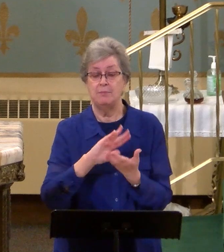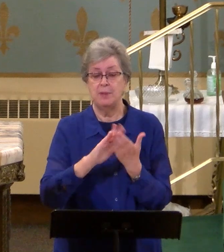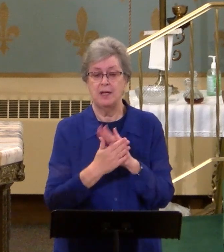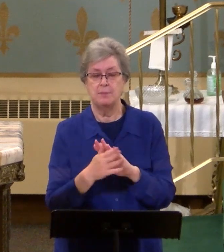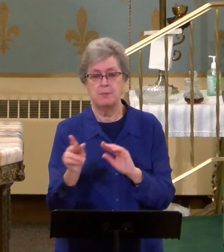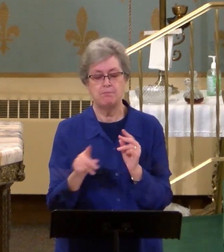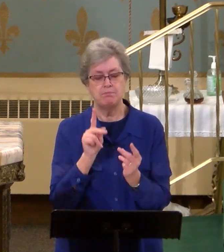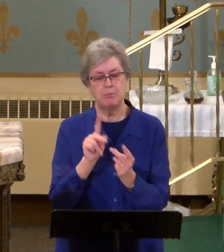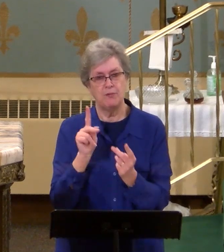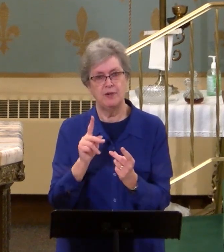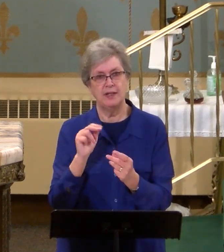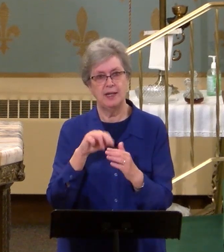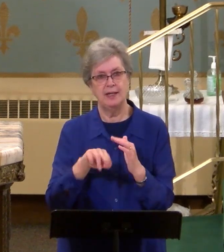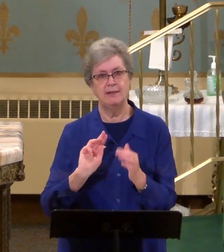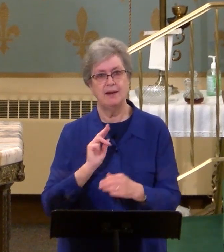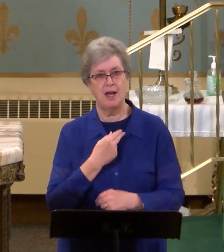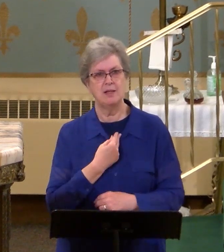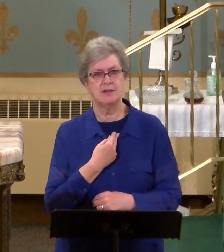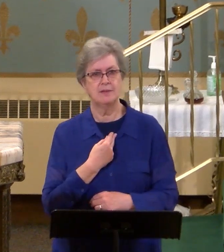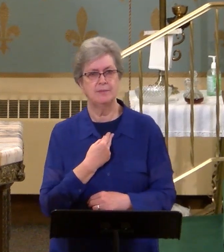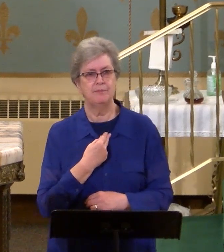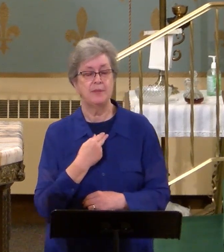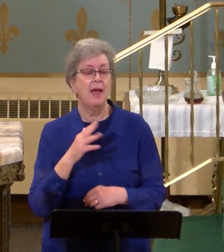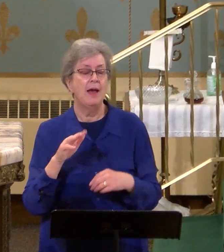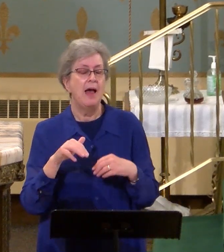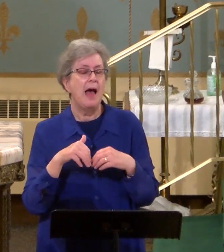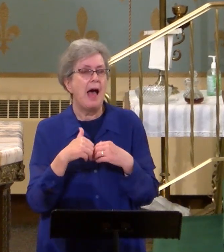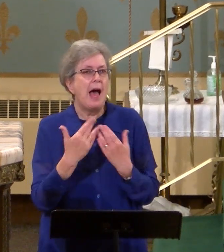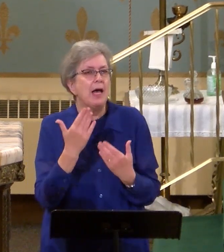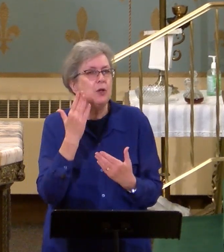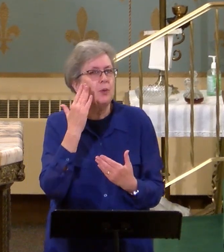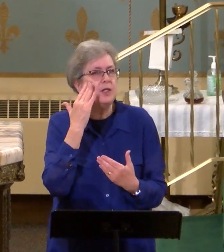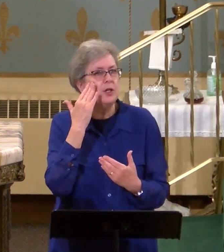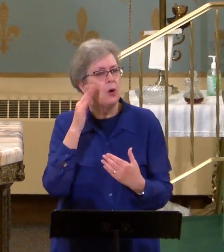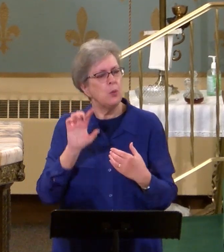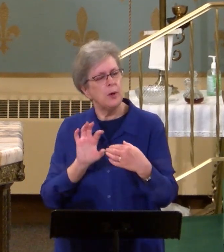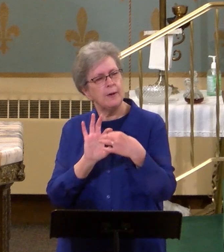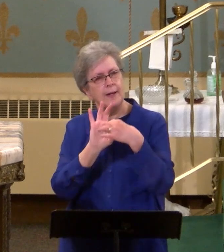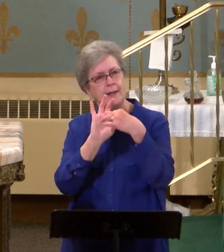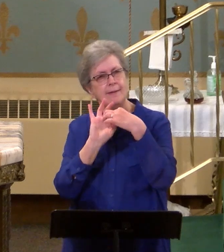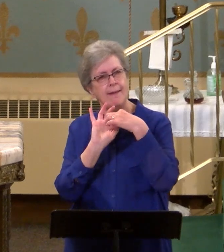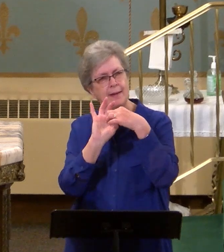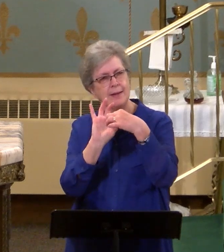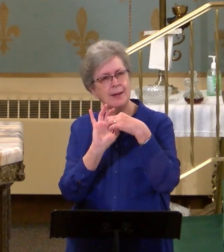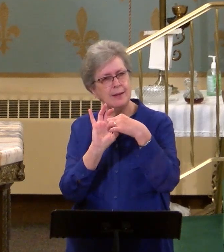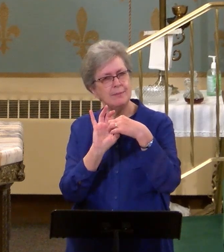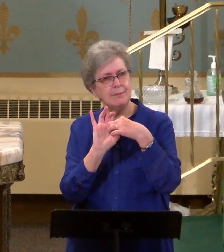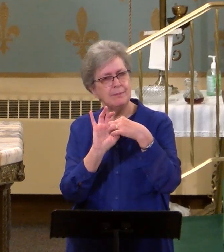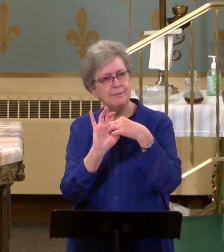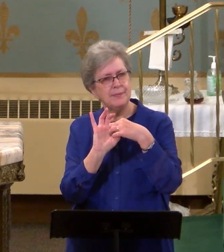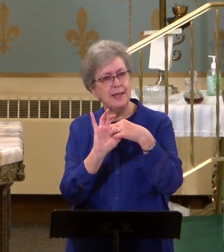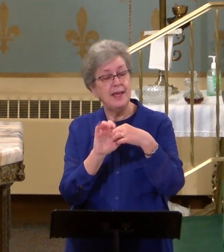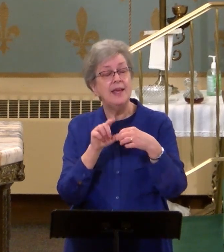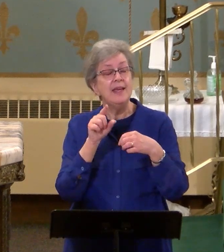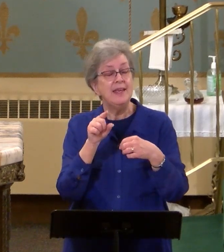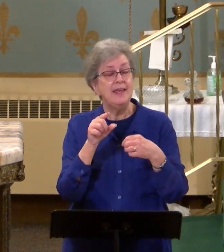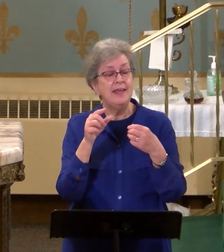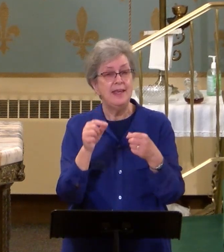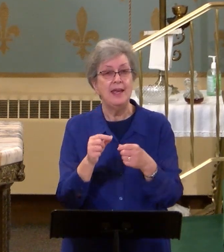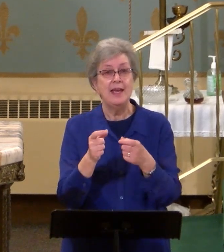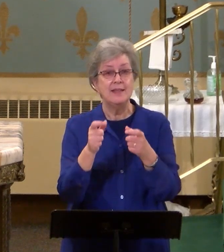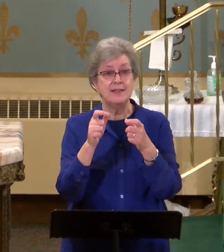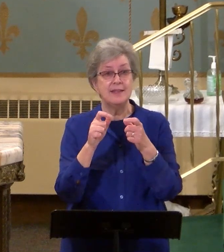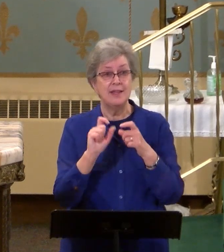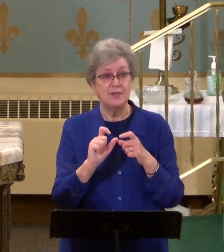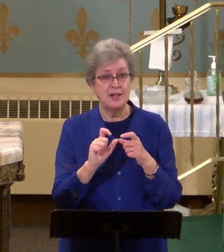us. This is how we know that we remain in him, and he in us, that he has given us of